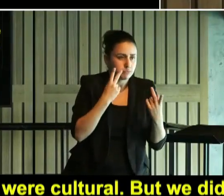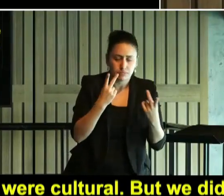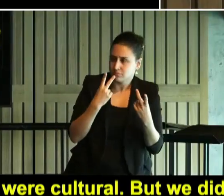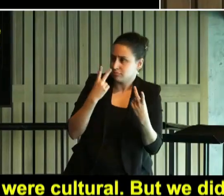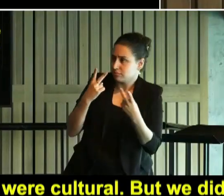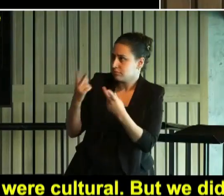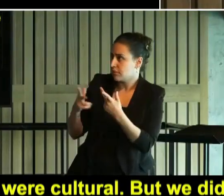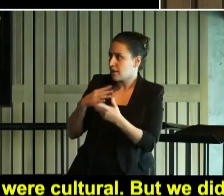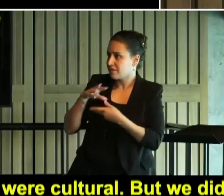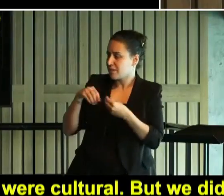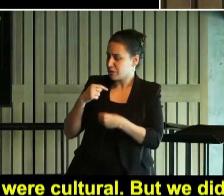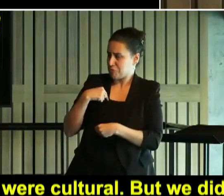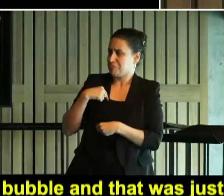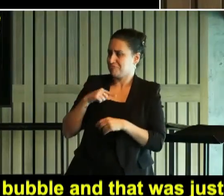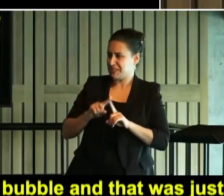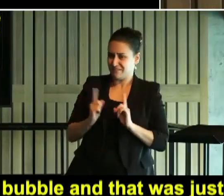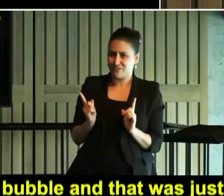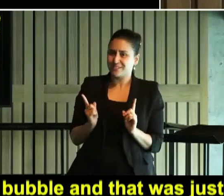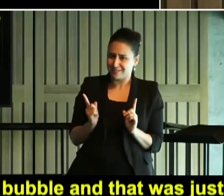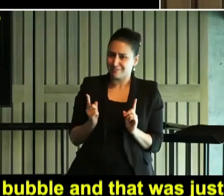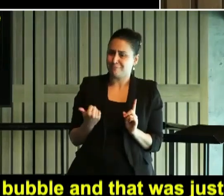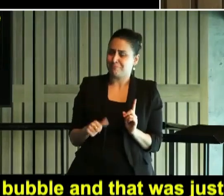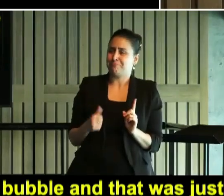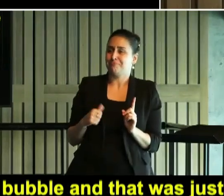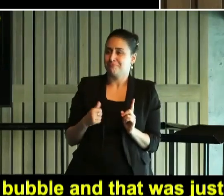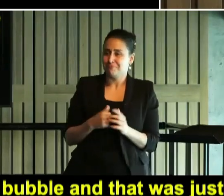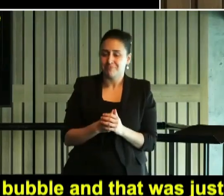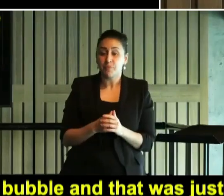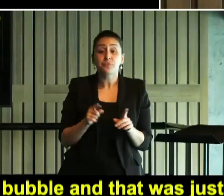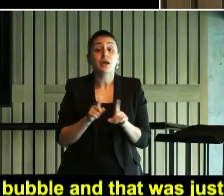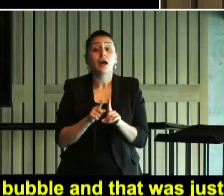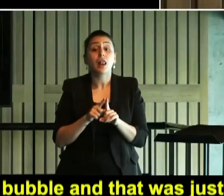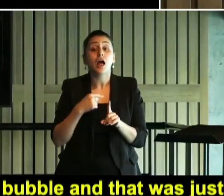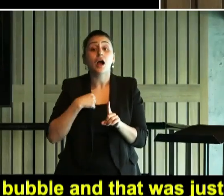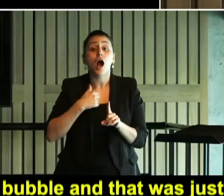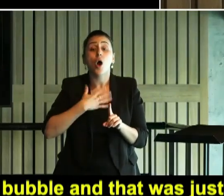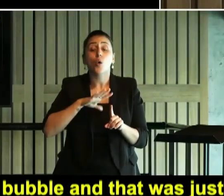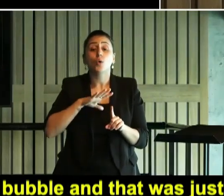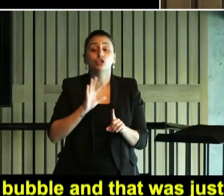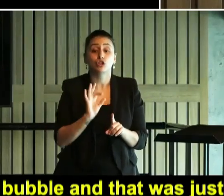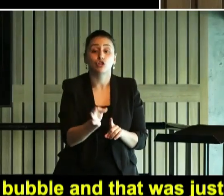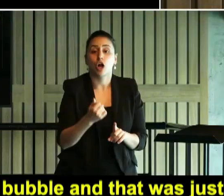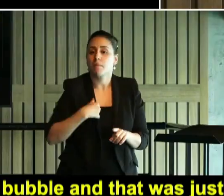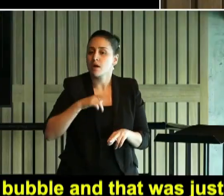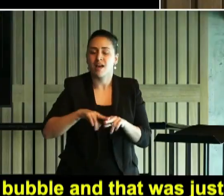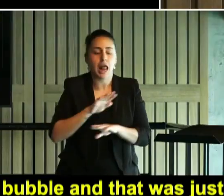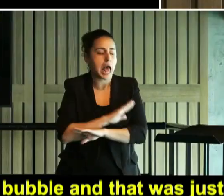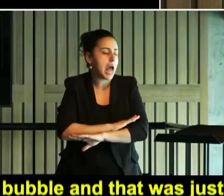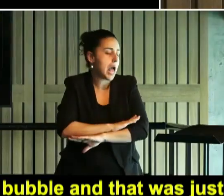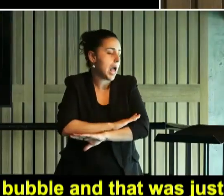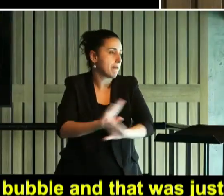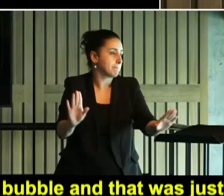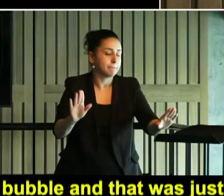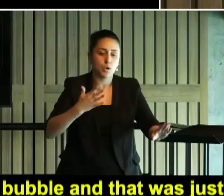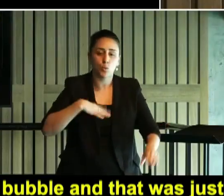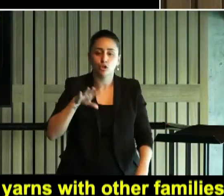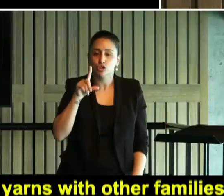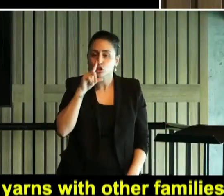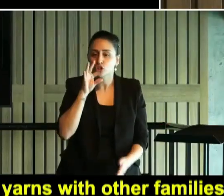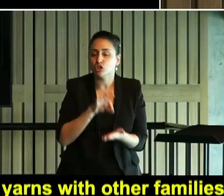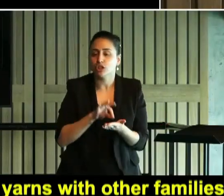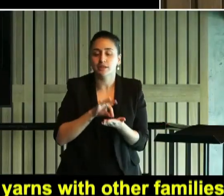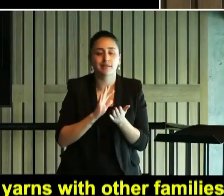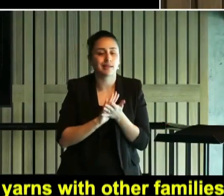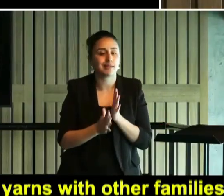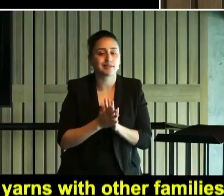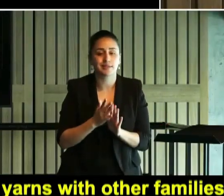thought, we do that differently sort of stuff. And like, for instance, we wanted a dog. My dad would not let us have a dog. He thought he wanted chooks. Animals